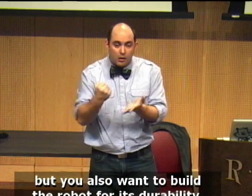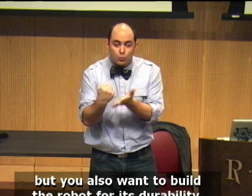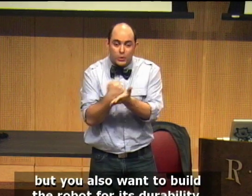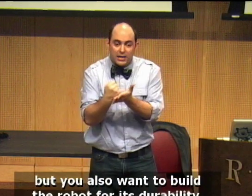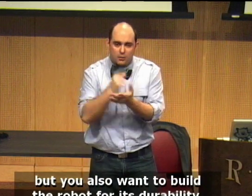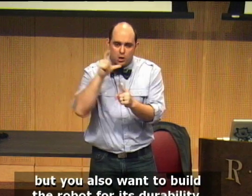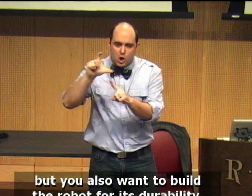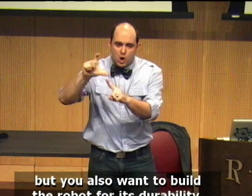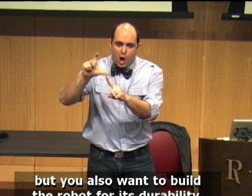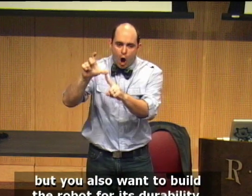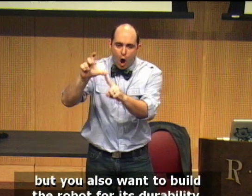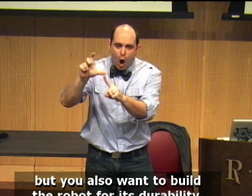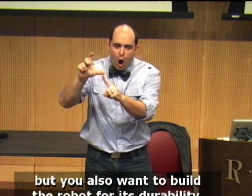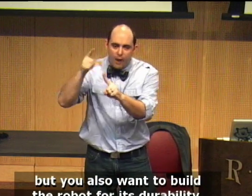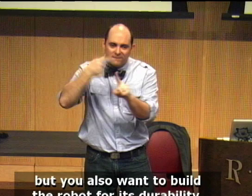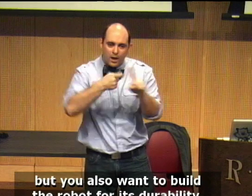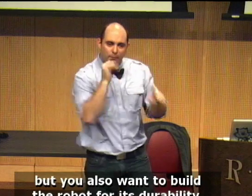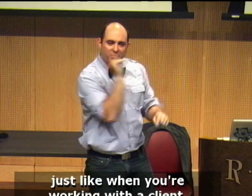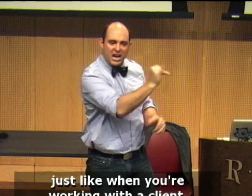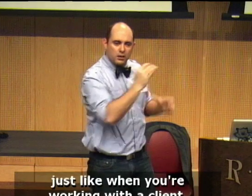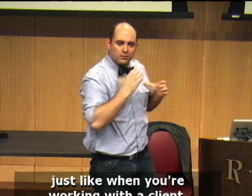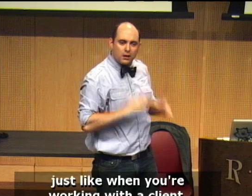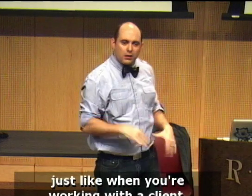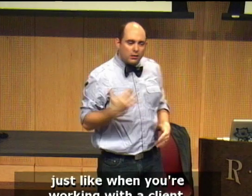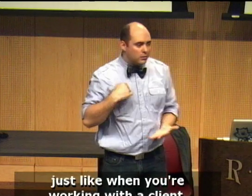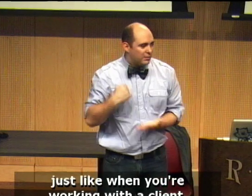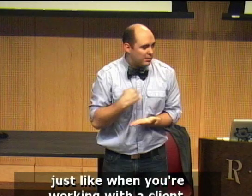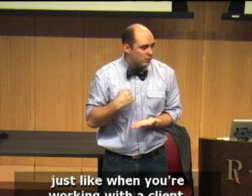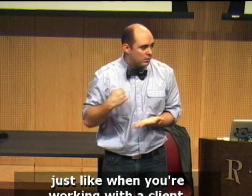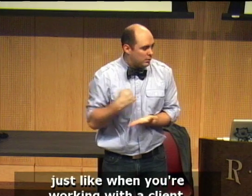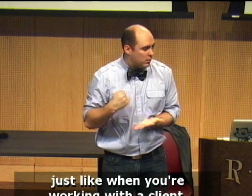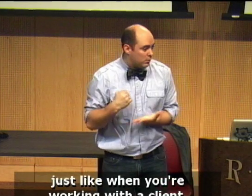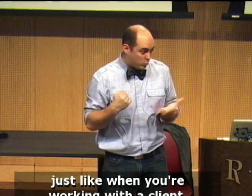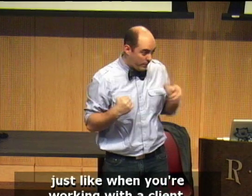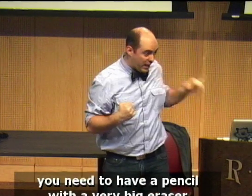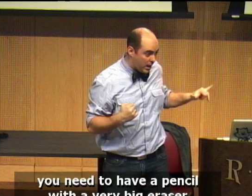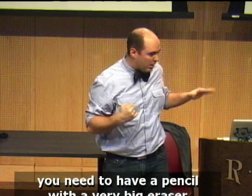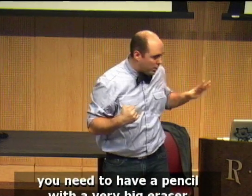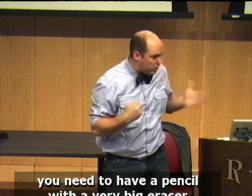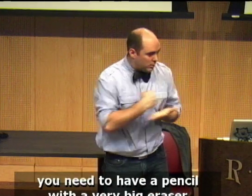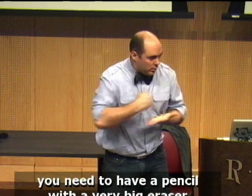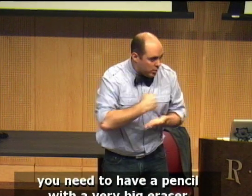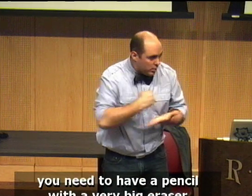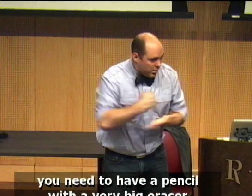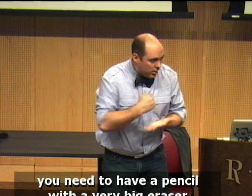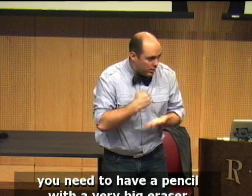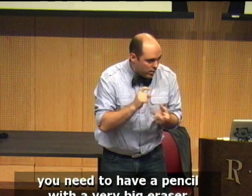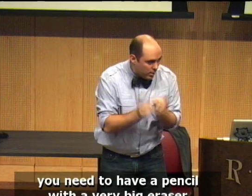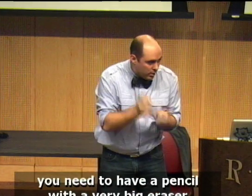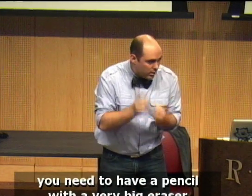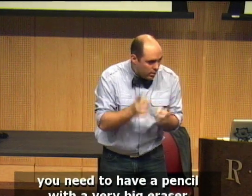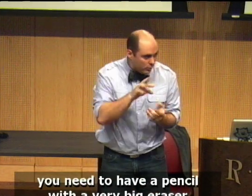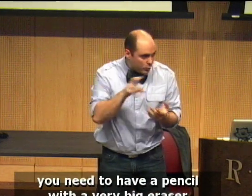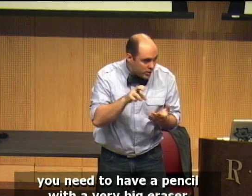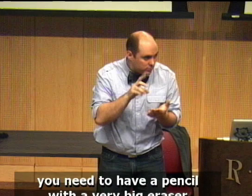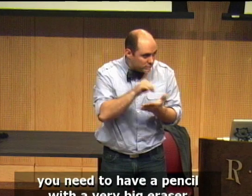for its durability. Just like when you're working with a client, you need to have a pencil with a very big eraser